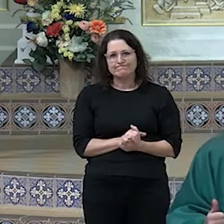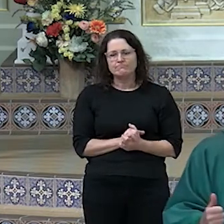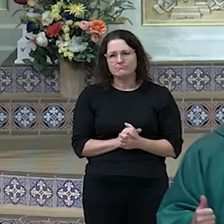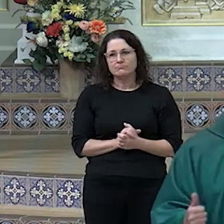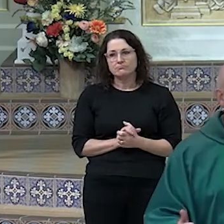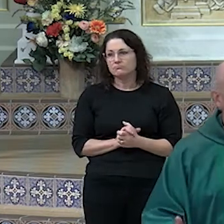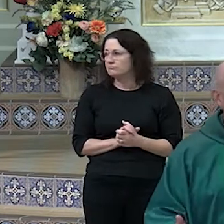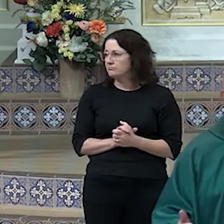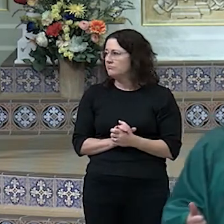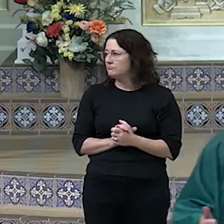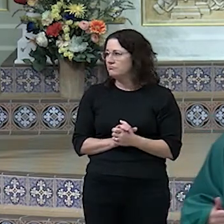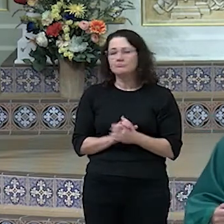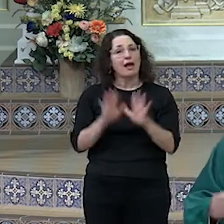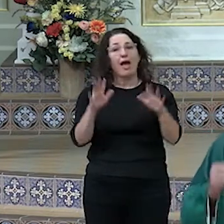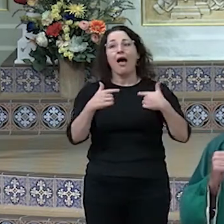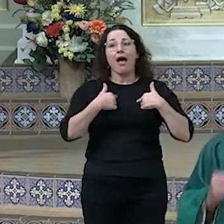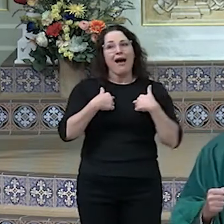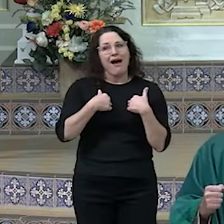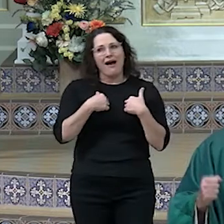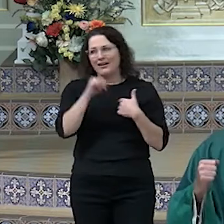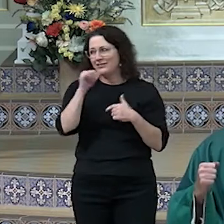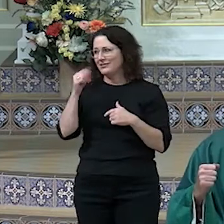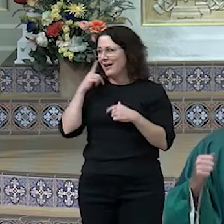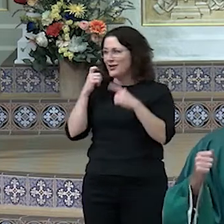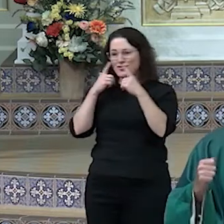did this without crying last time.